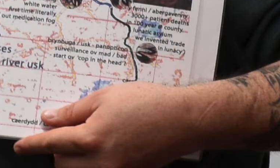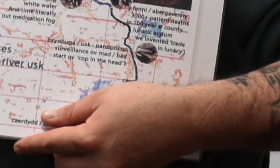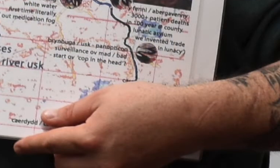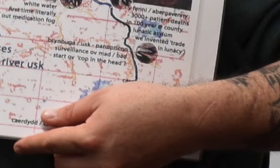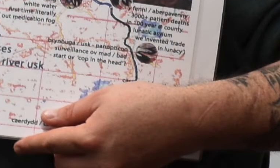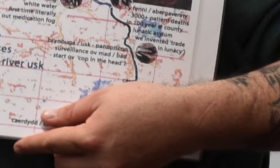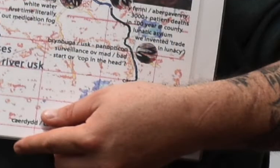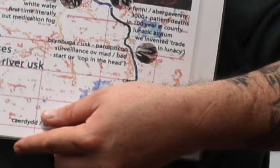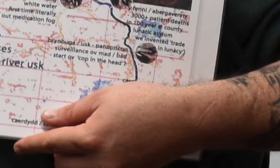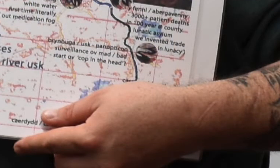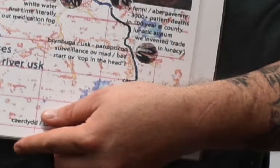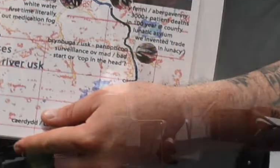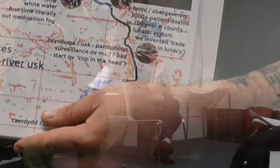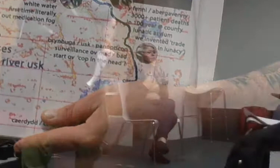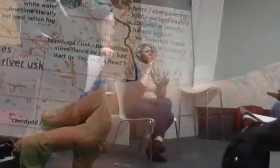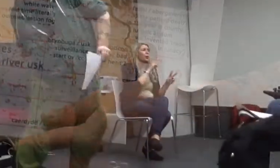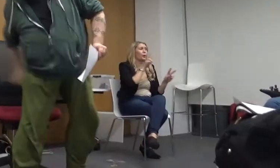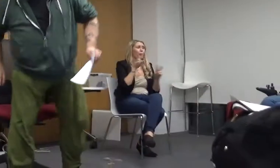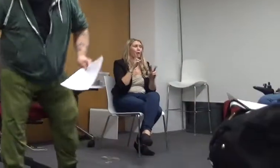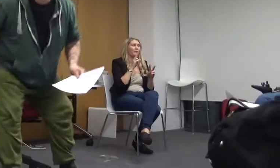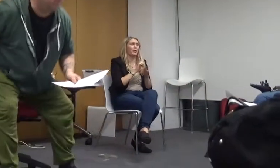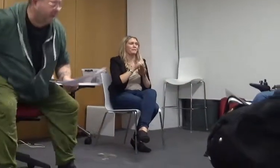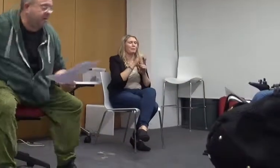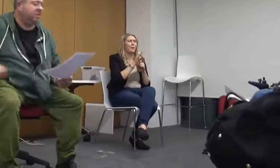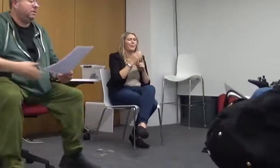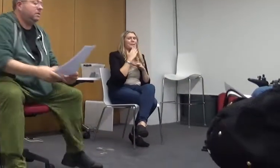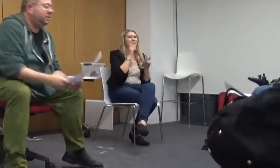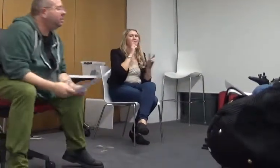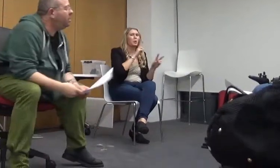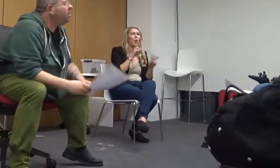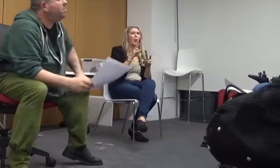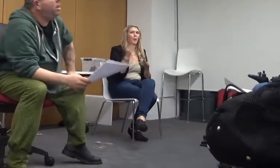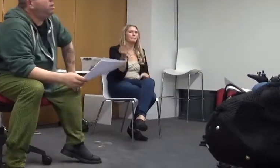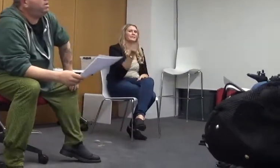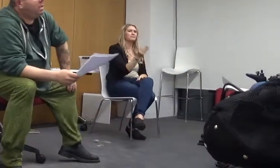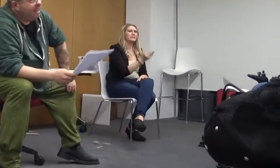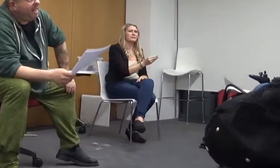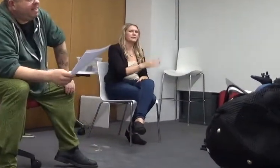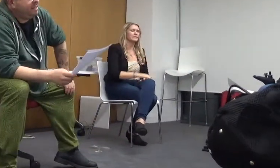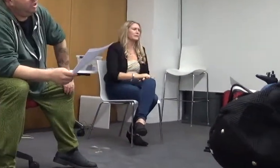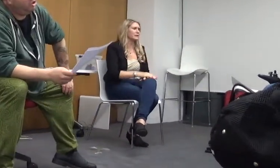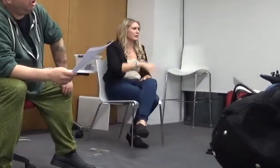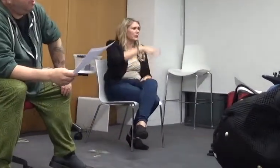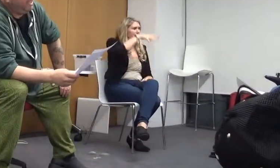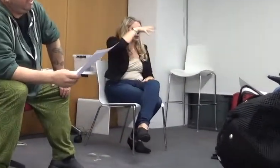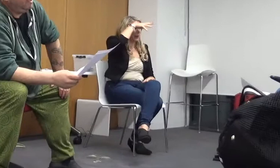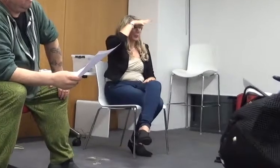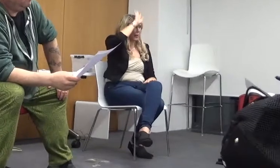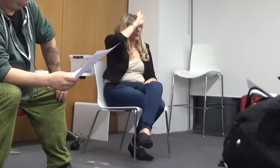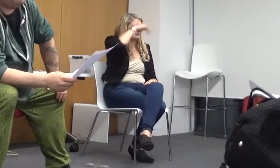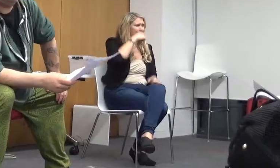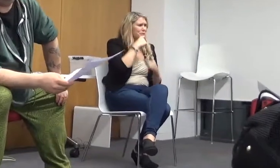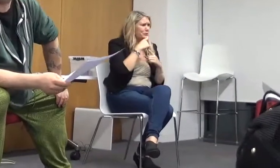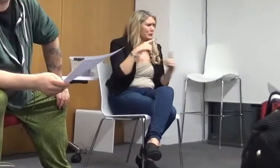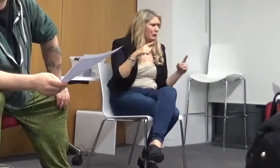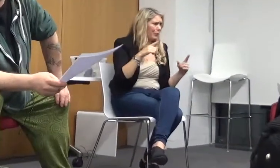And after this, please come up and have a look at these, so pass them around. Punk isn't gobbing